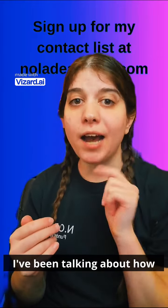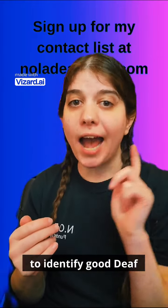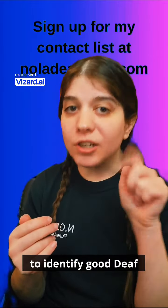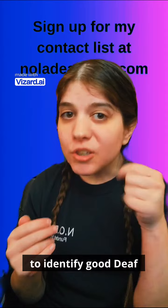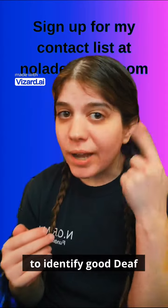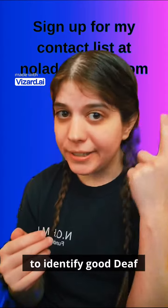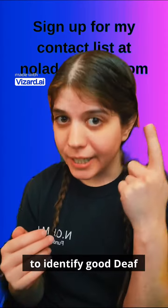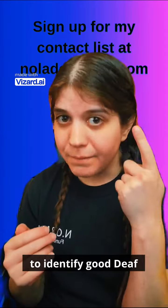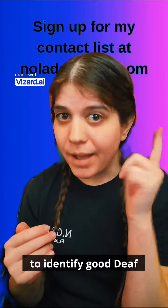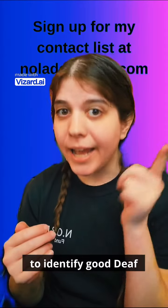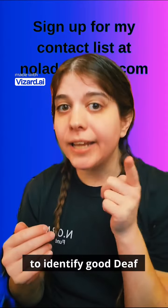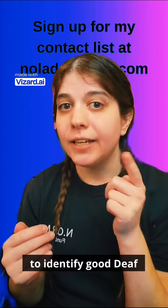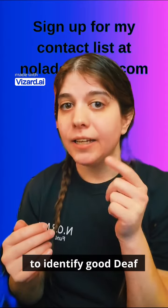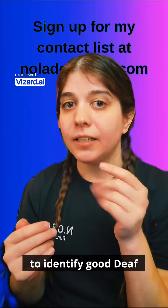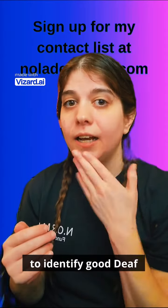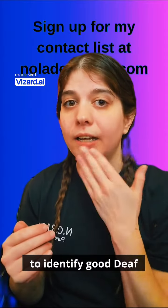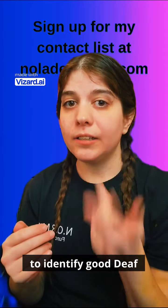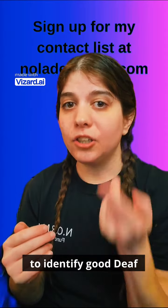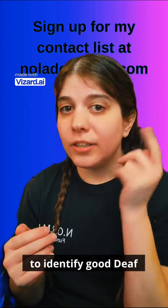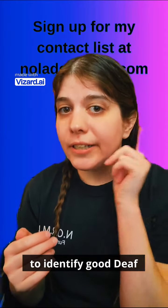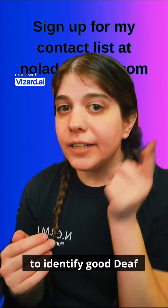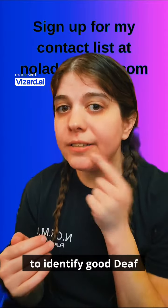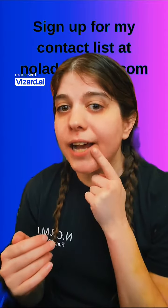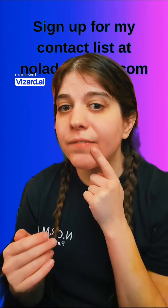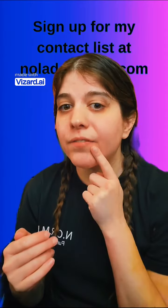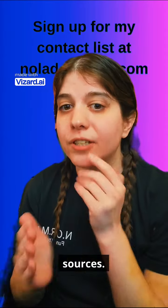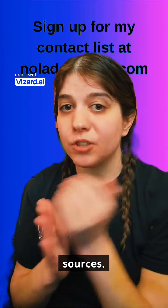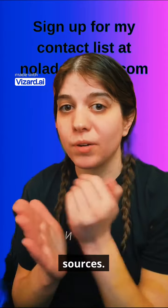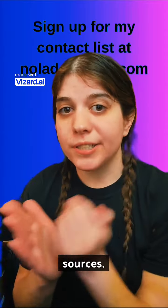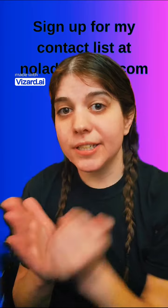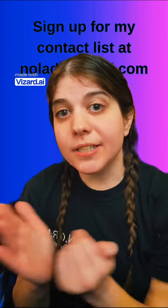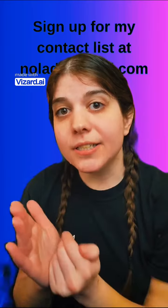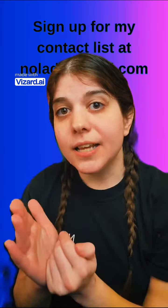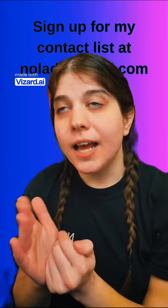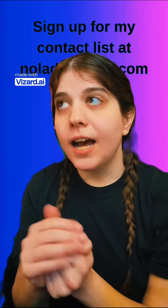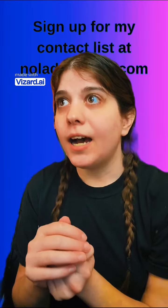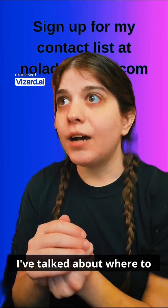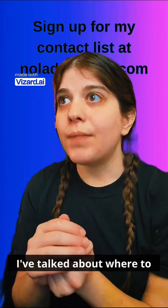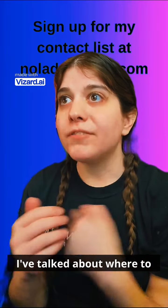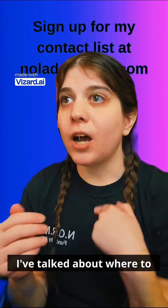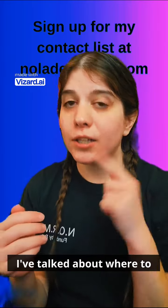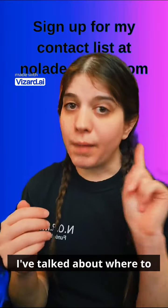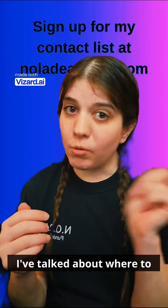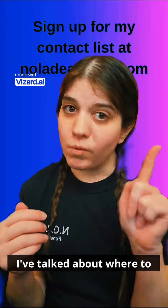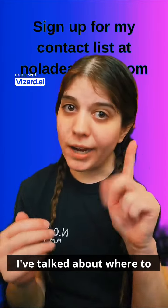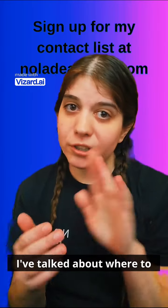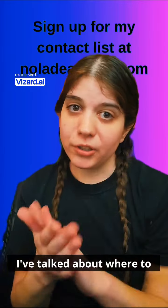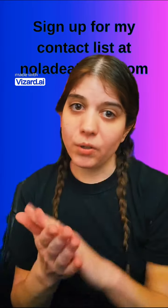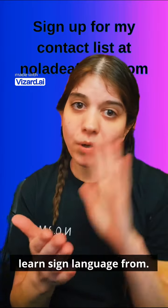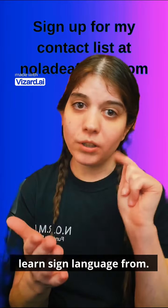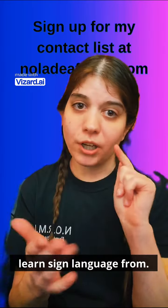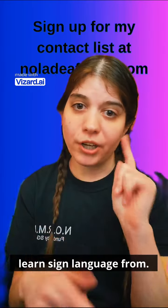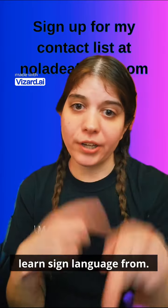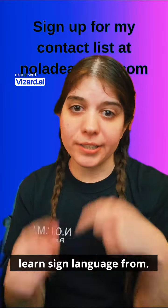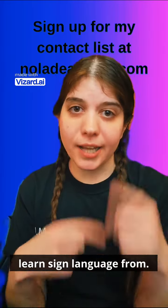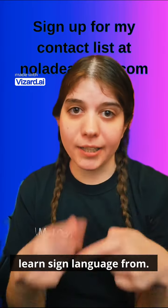to identify good deaf sources. I've talked about where to learn sign